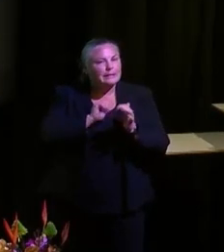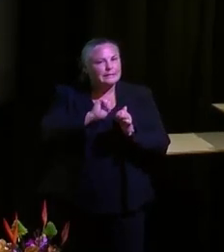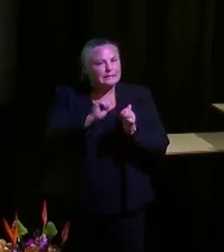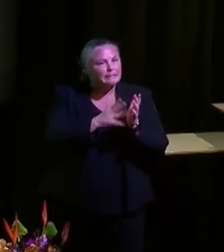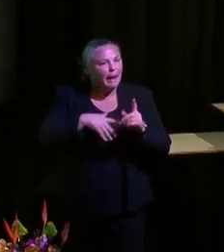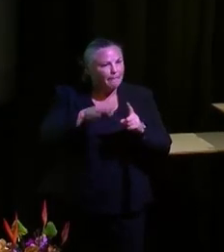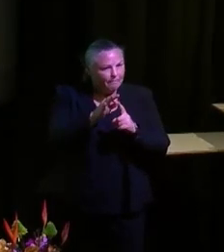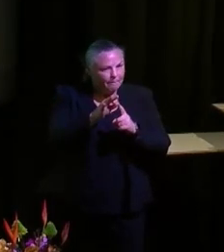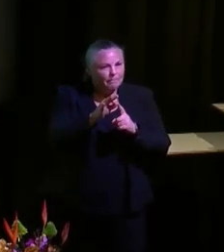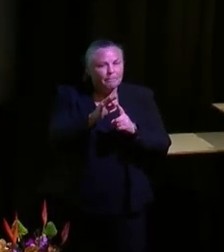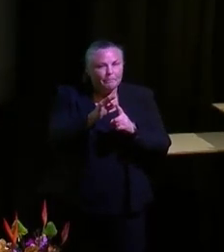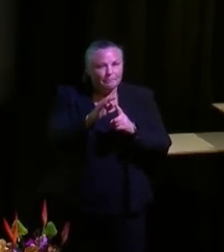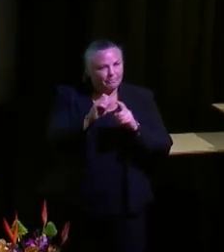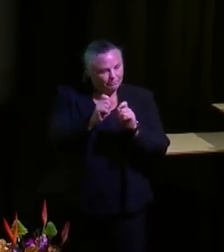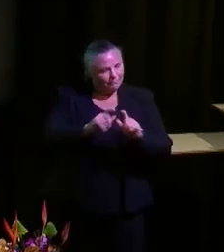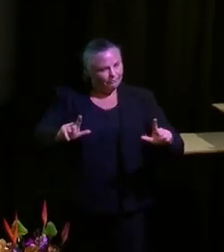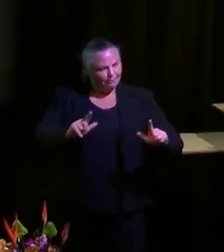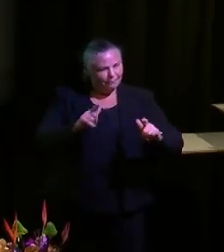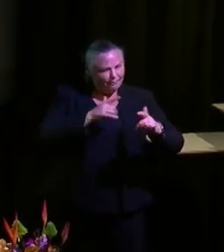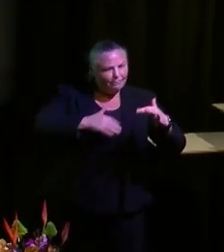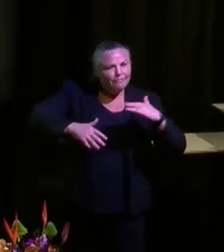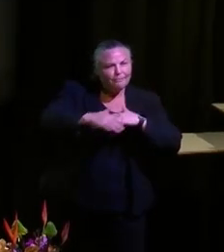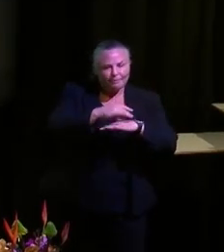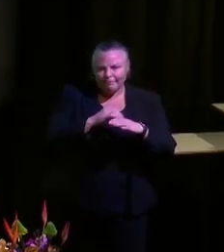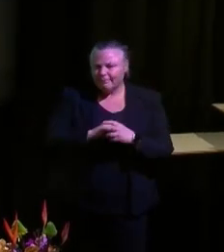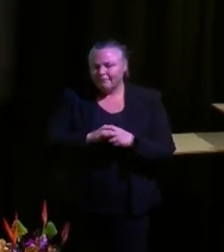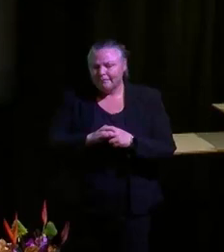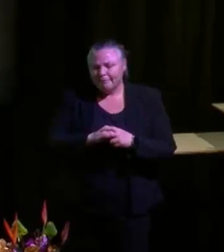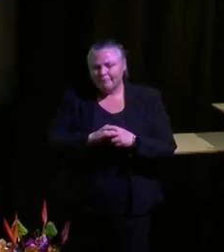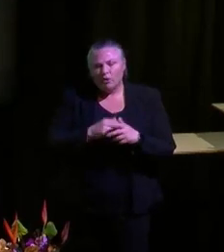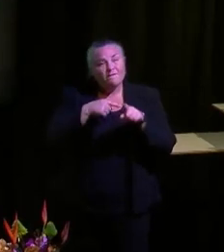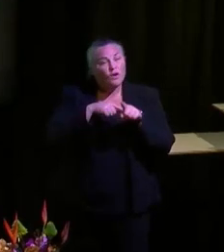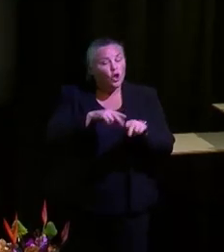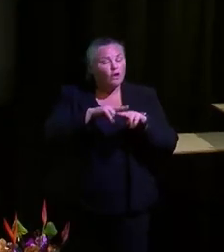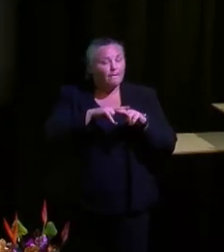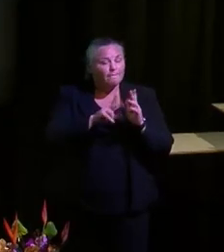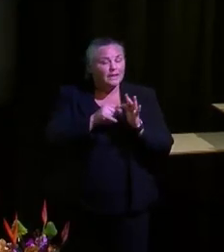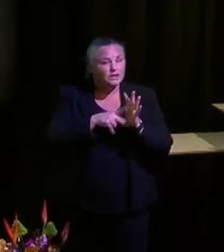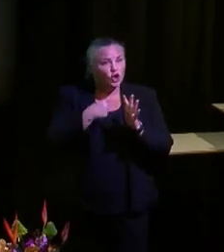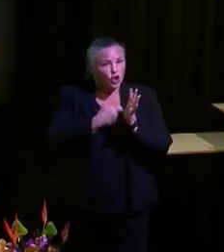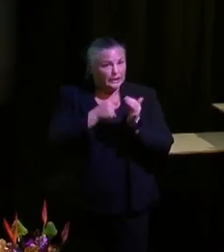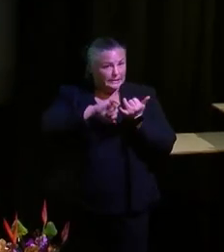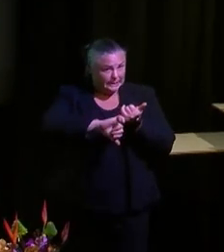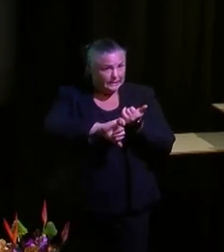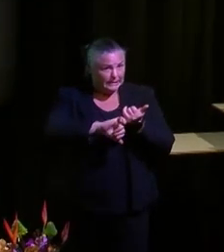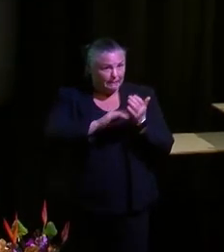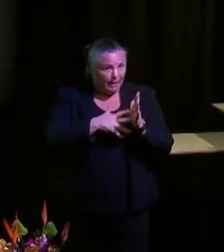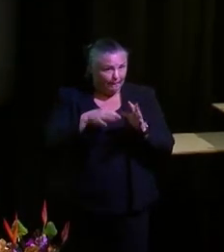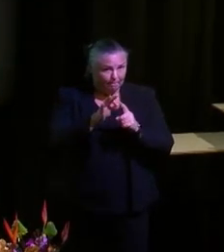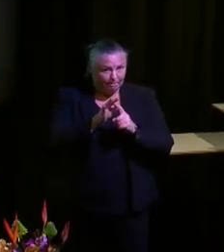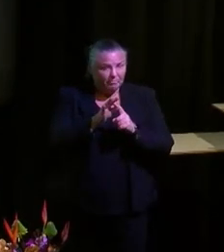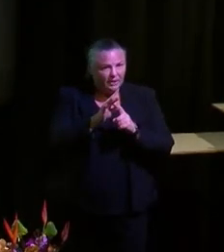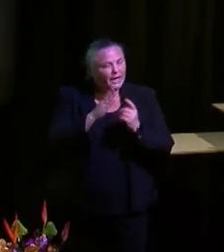the Matthew Flinders map according to what is there now. It's an imagined, you know, cartography, an